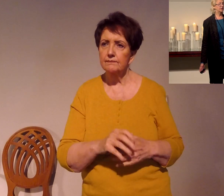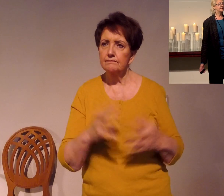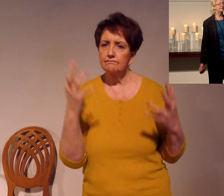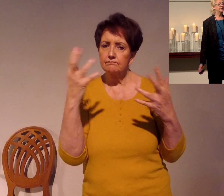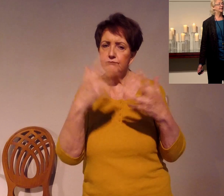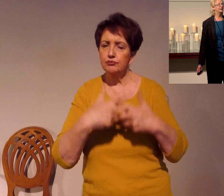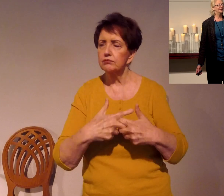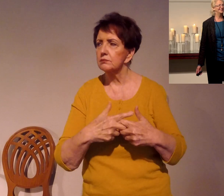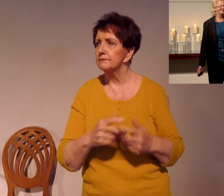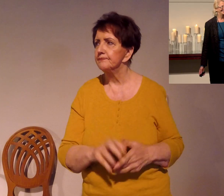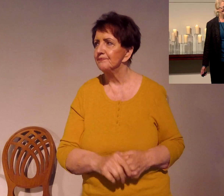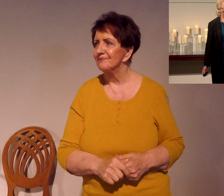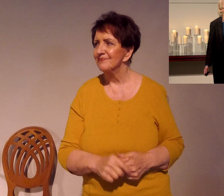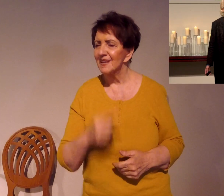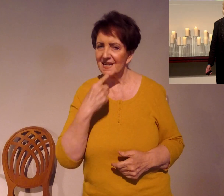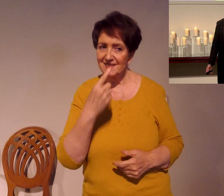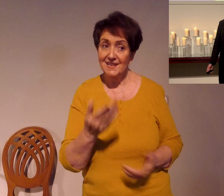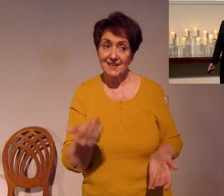Can I say that again?